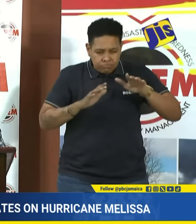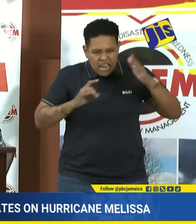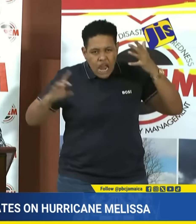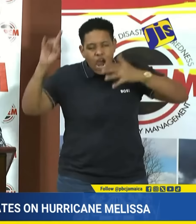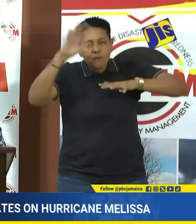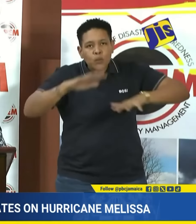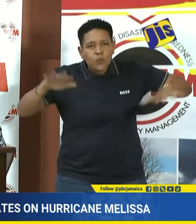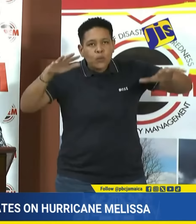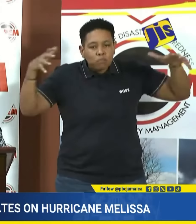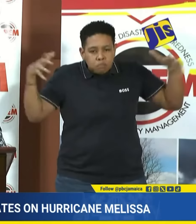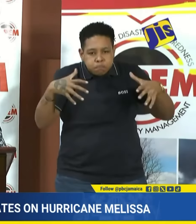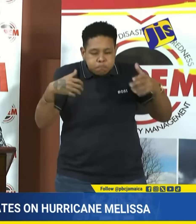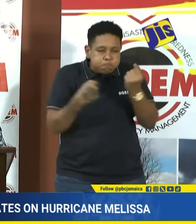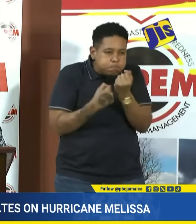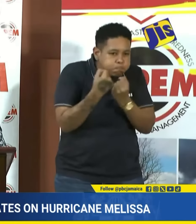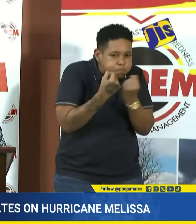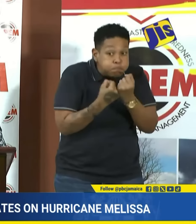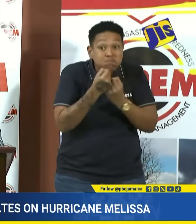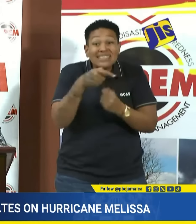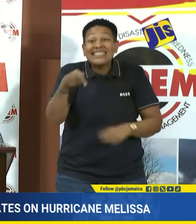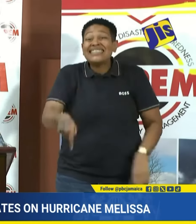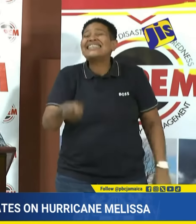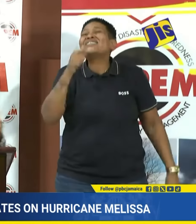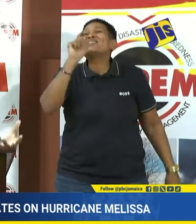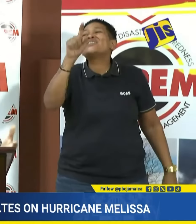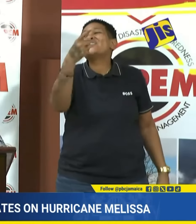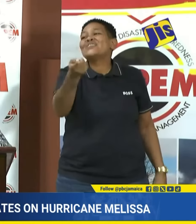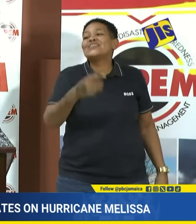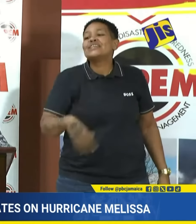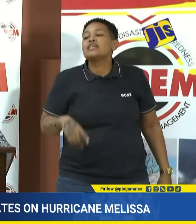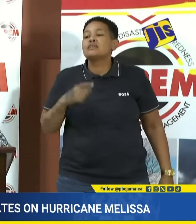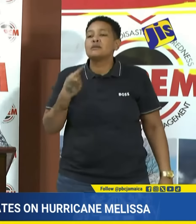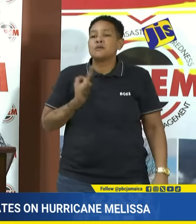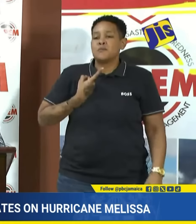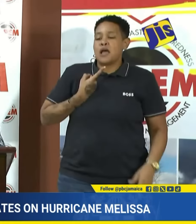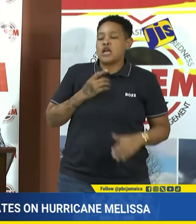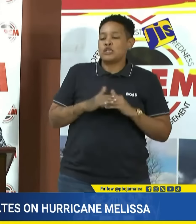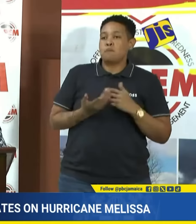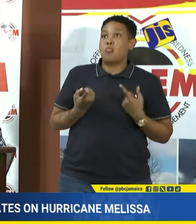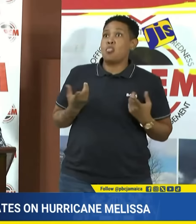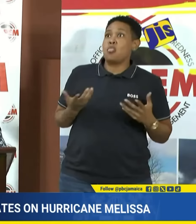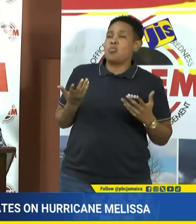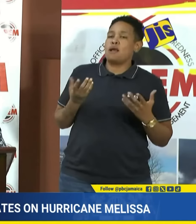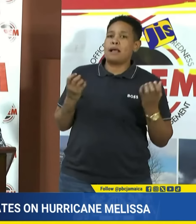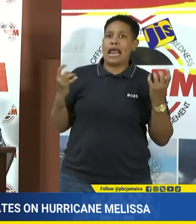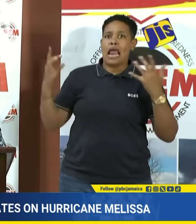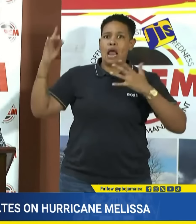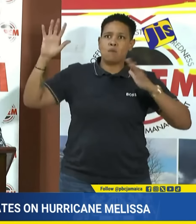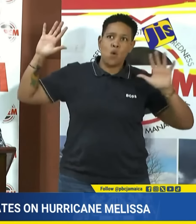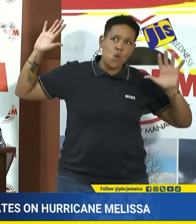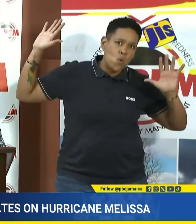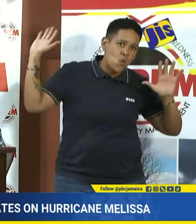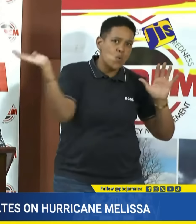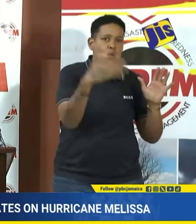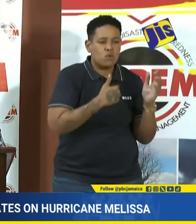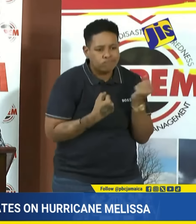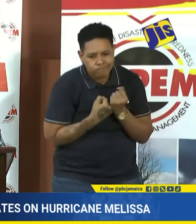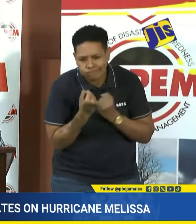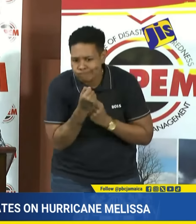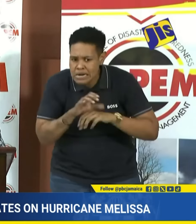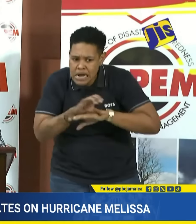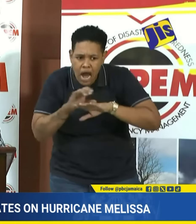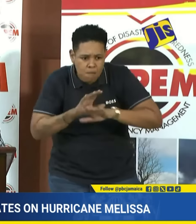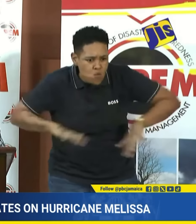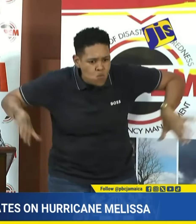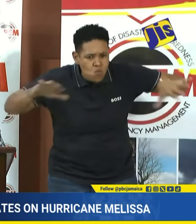the Caribbean. And so, this isn't just, one country or two countries we are getting support from. We are actually getting